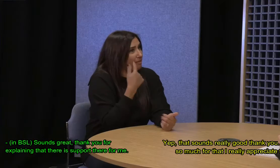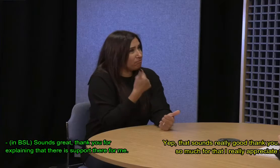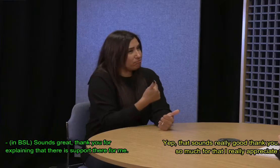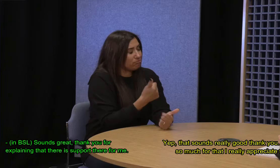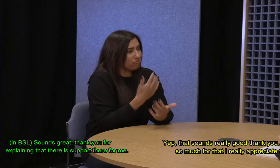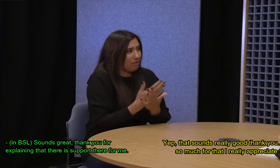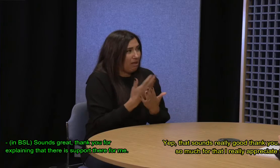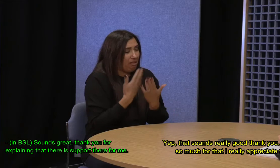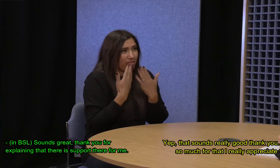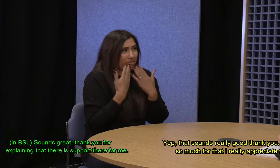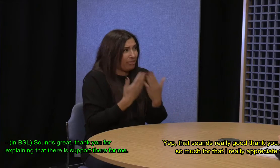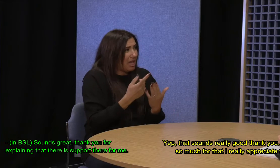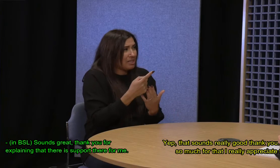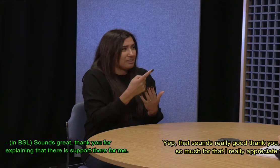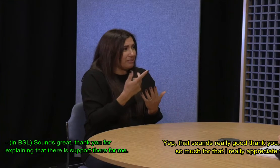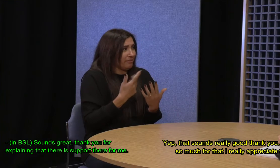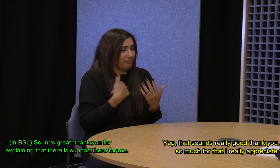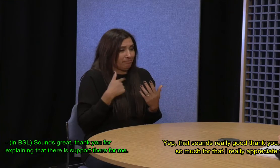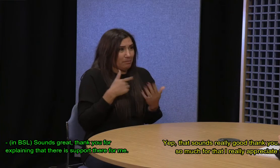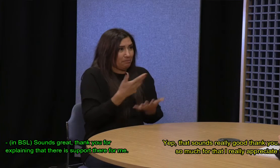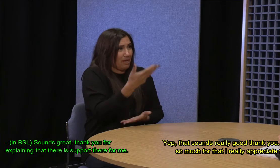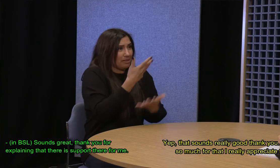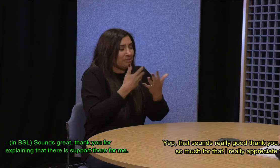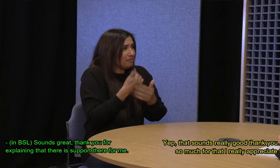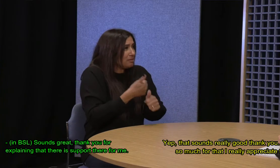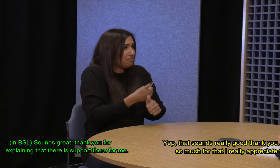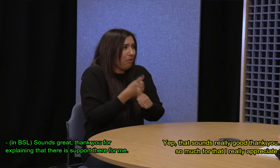Yep, that sounds really good. Thank you.